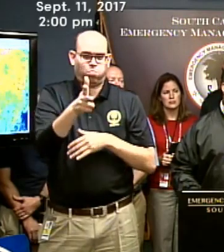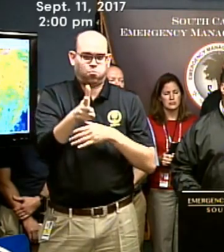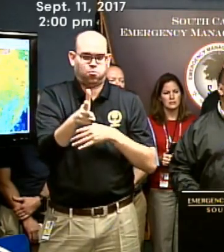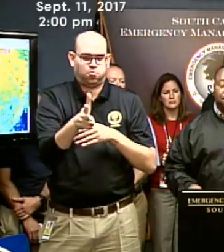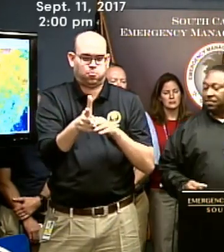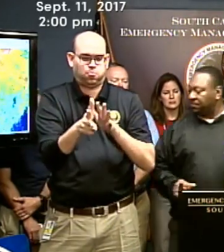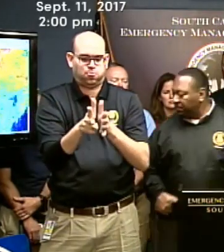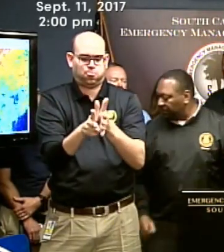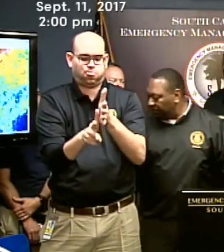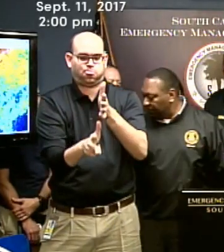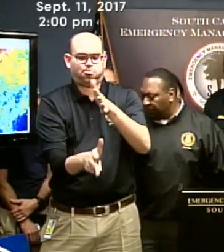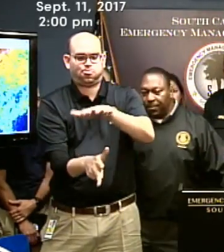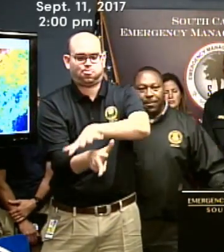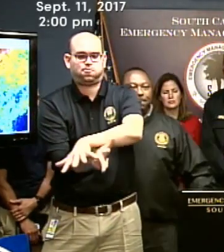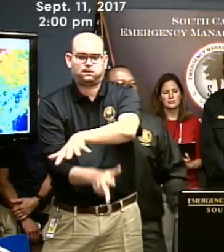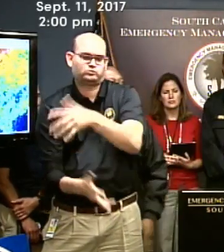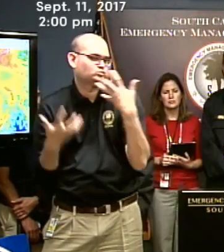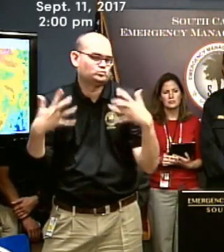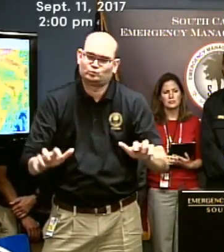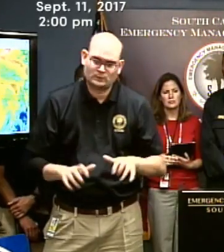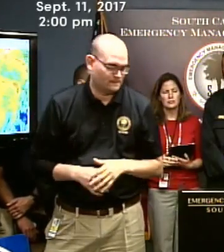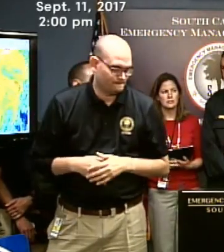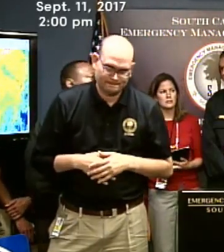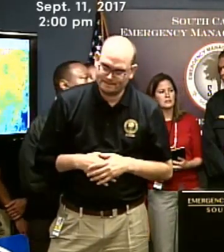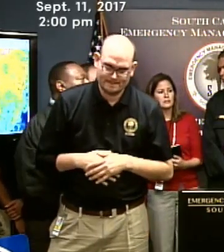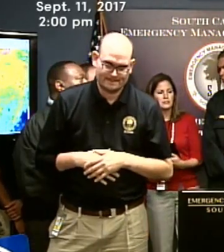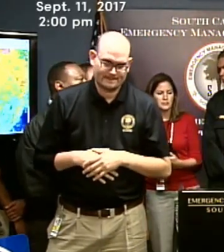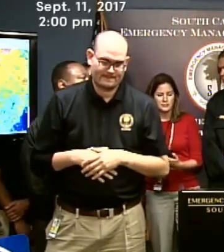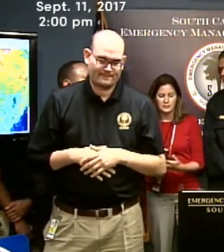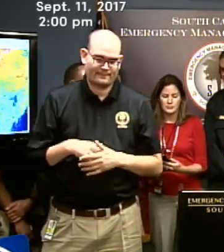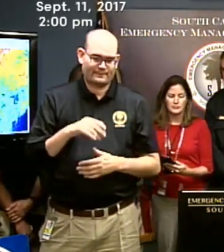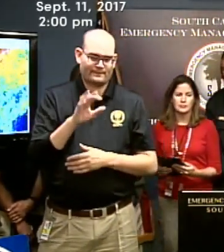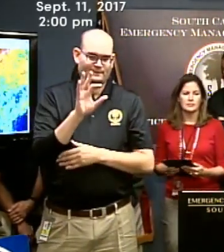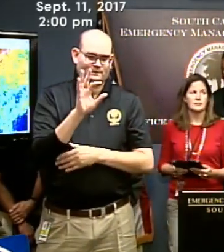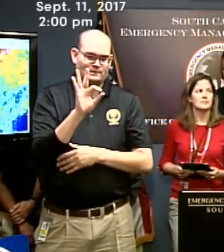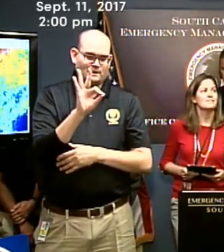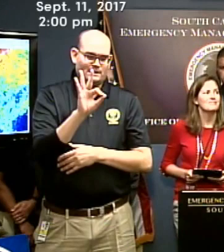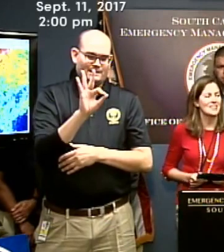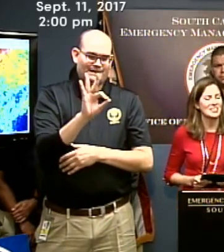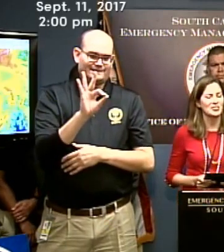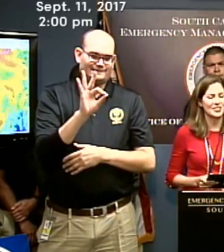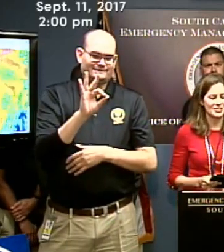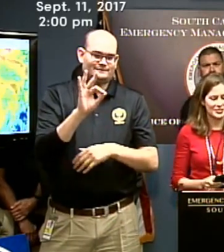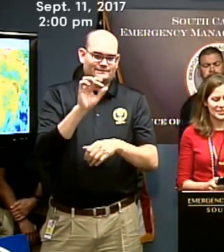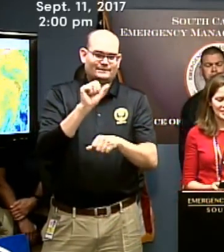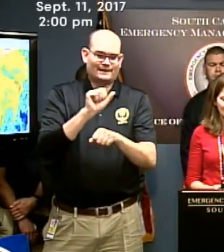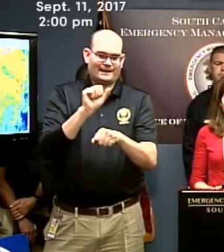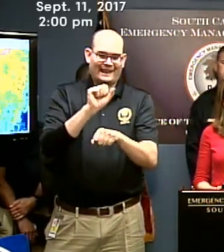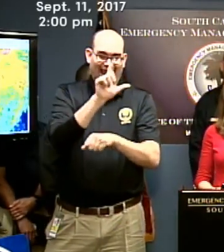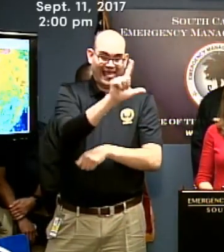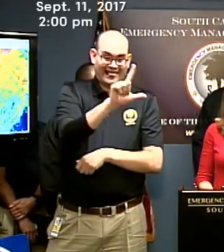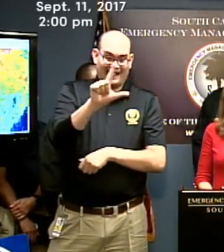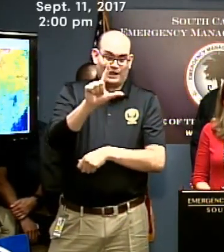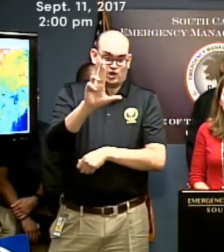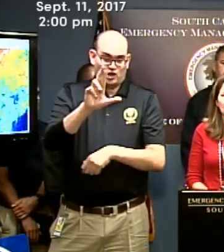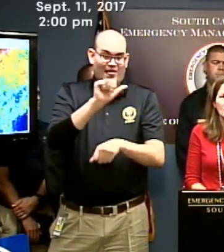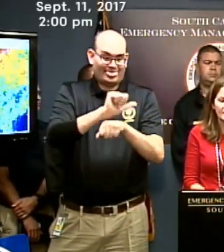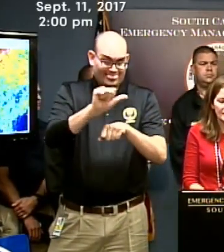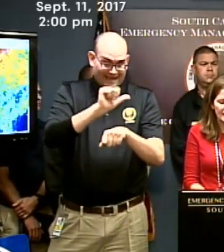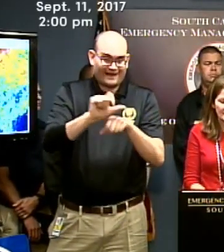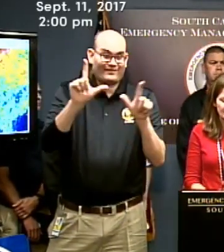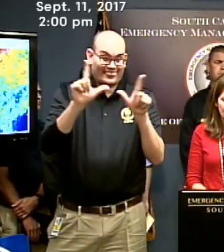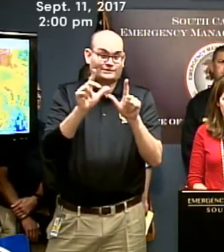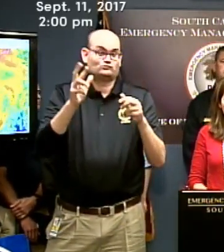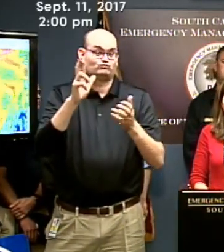Thank you, Governor. Thank you, sir. Emily Farr, Labor License and Regulation. Thank you, Governor. Yes, South